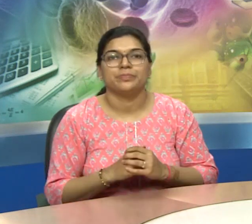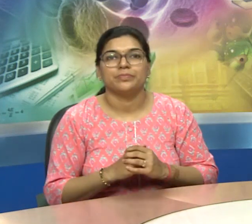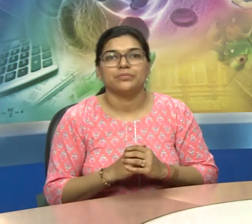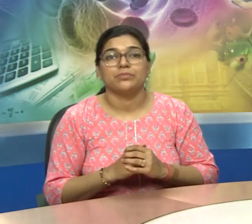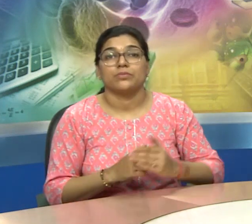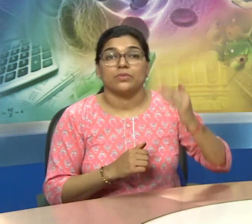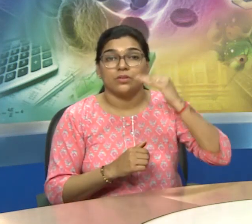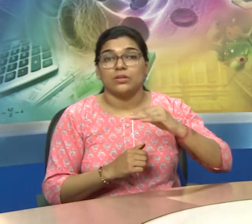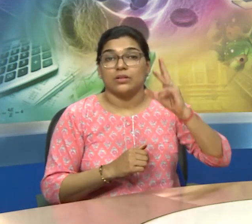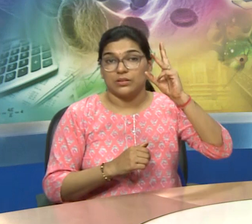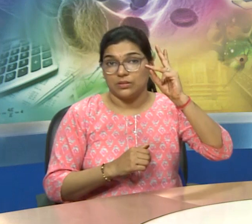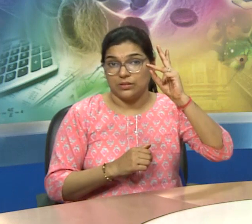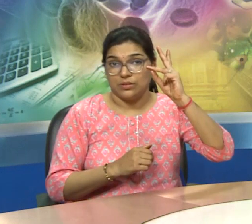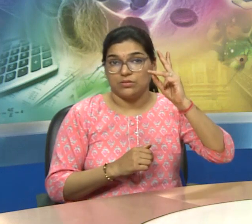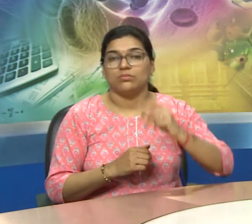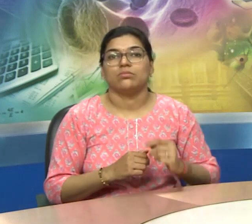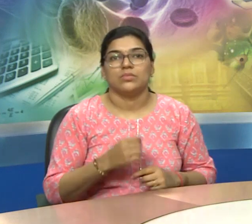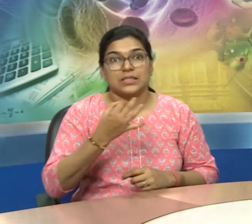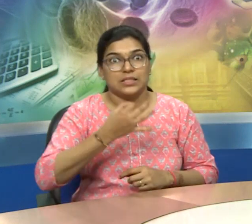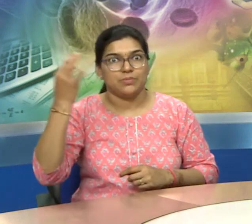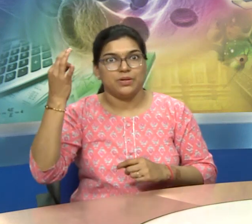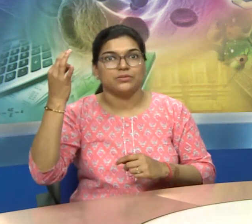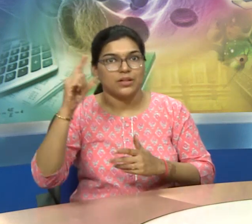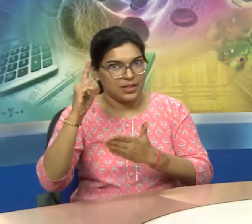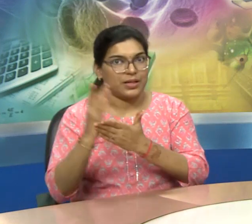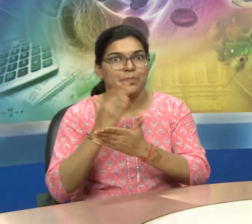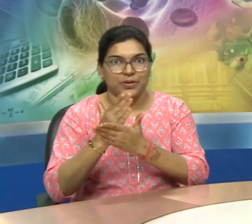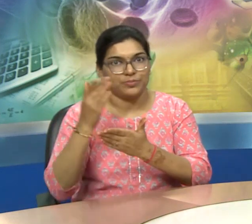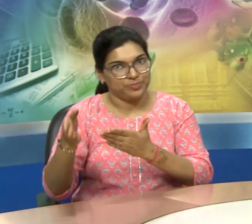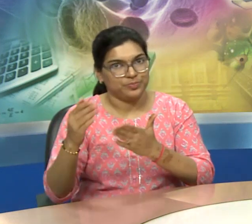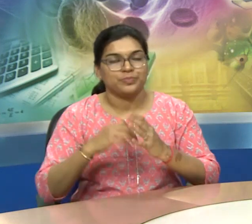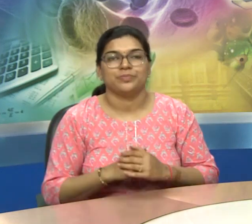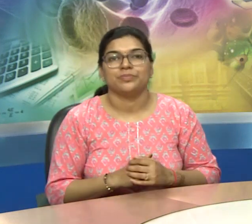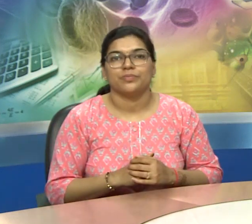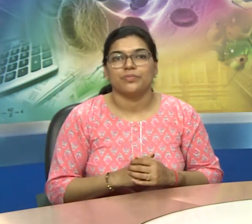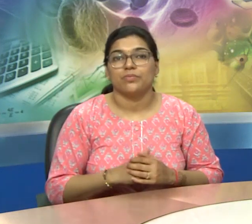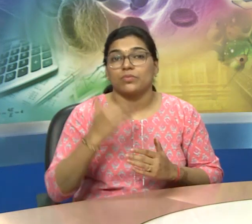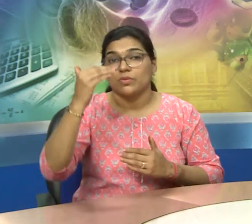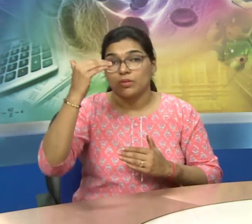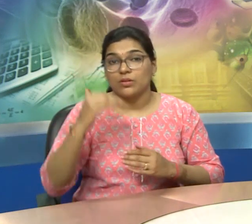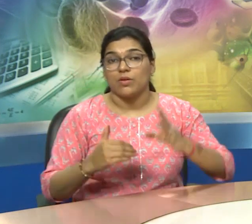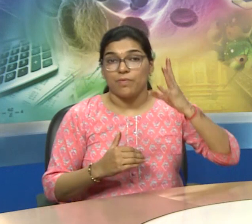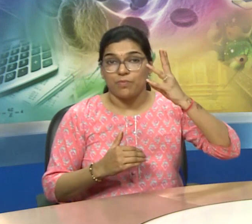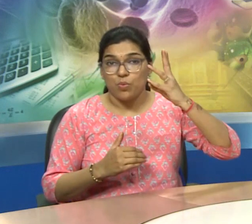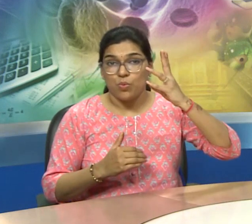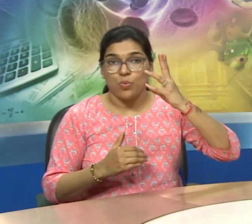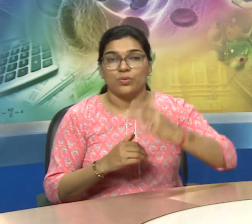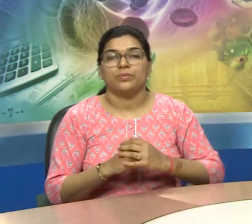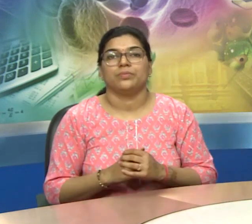libraries. And third type of library is special libraries, and fourth type